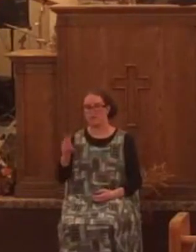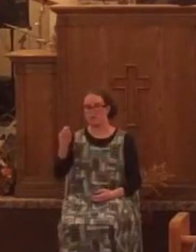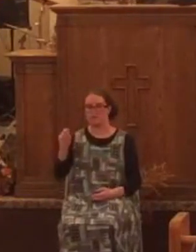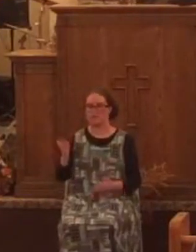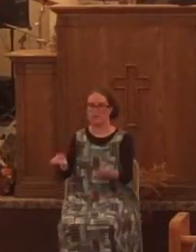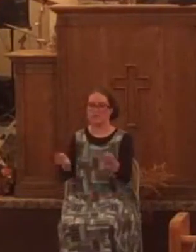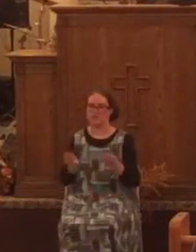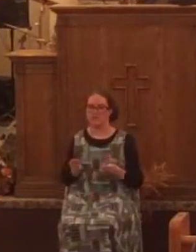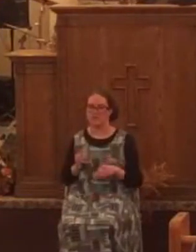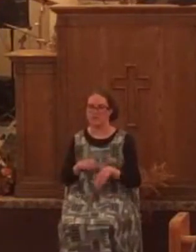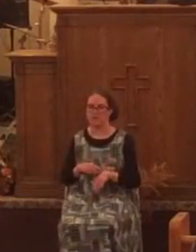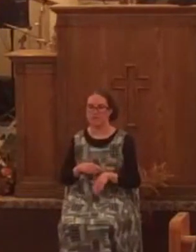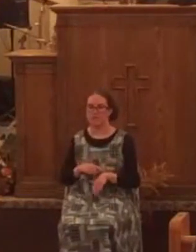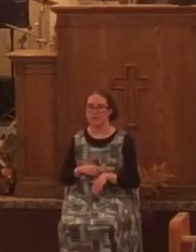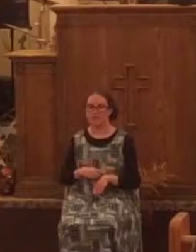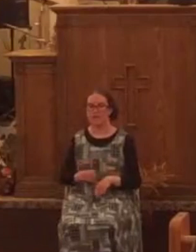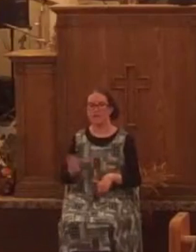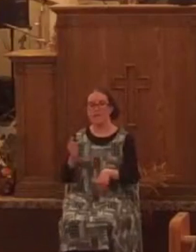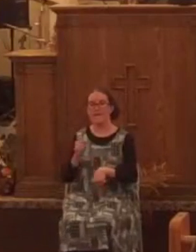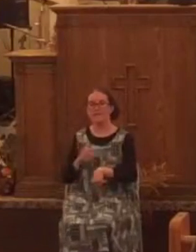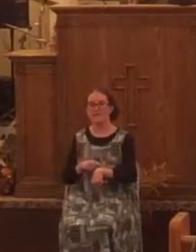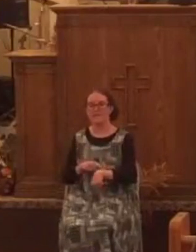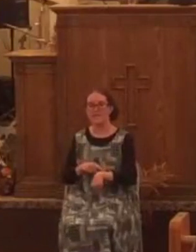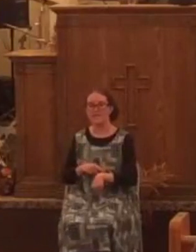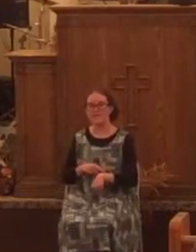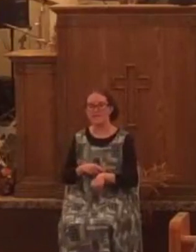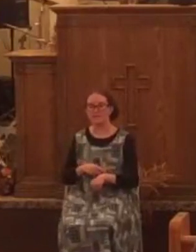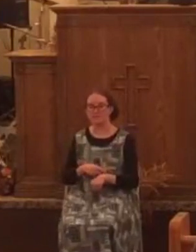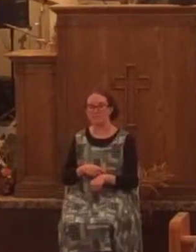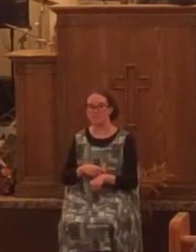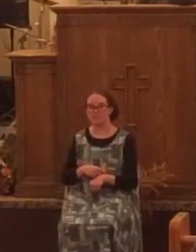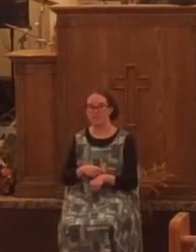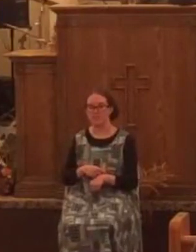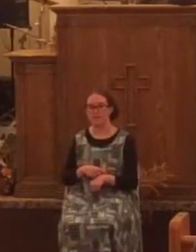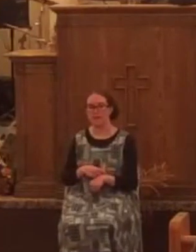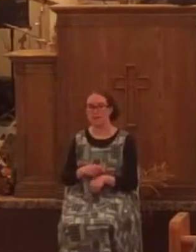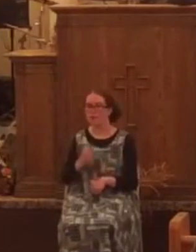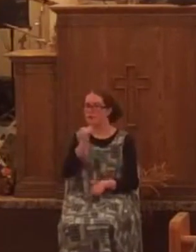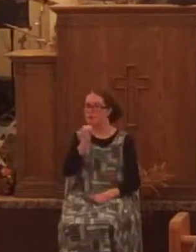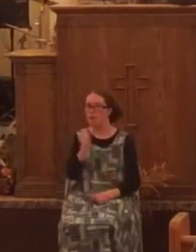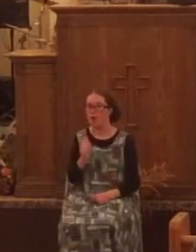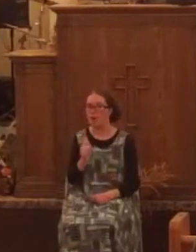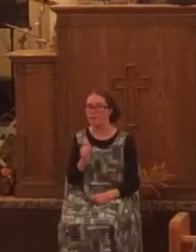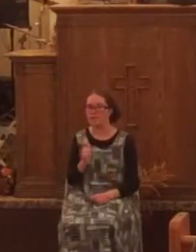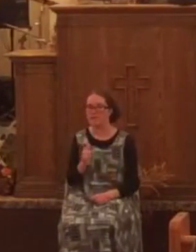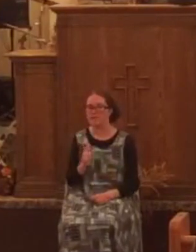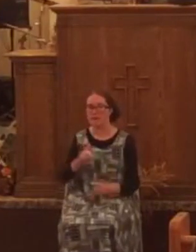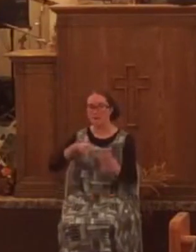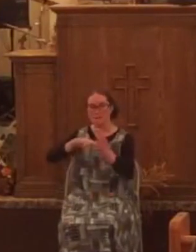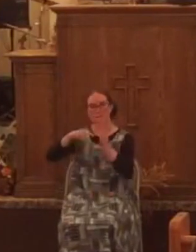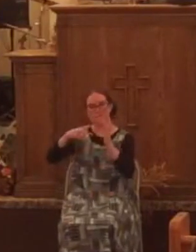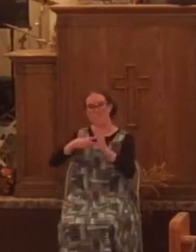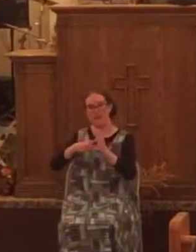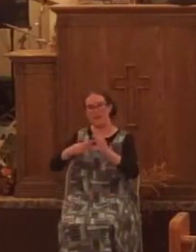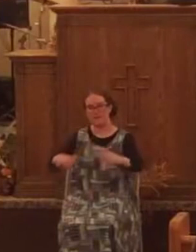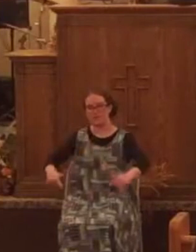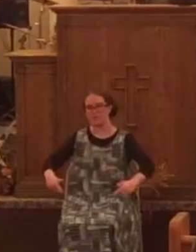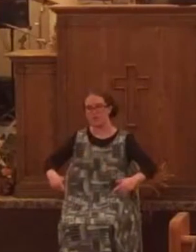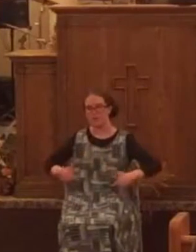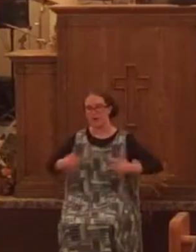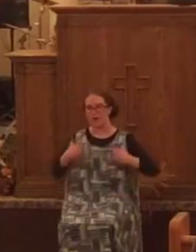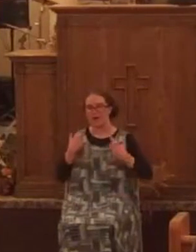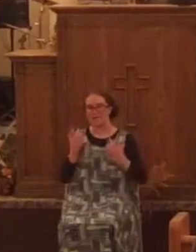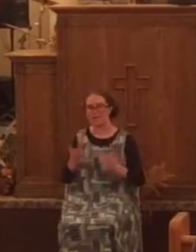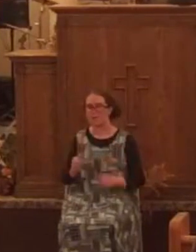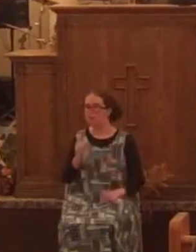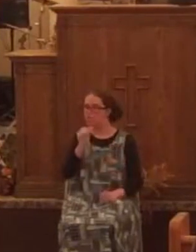season. Everybody say it's a season. Amen. We are not meant to live there.